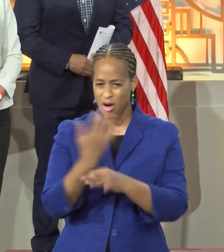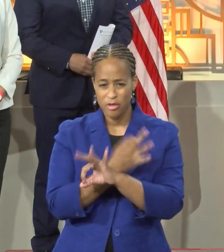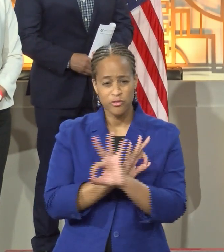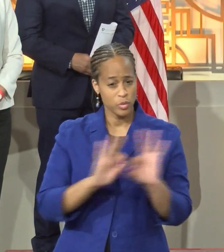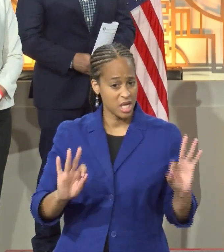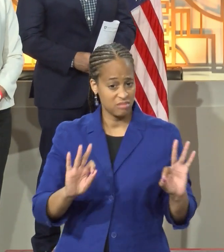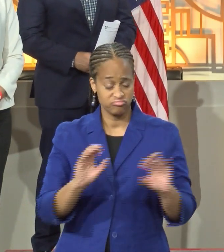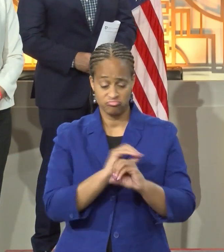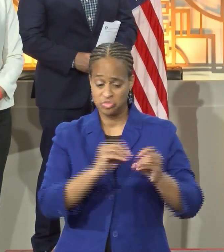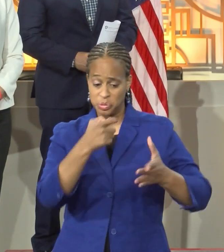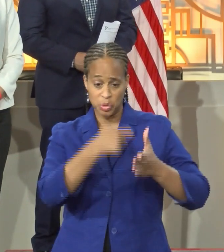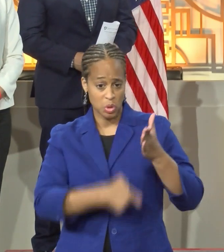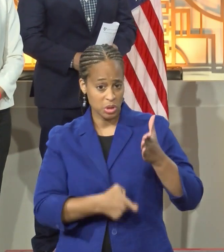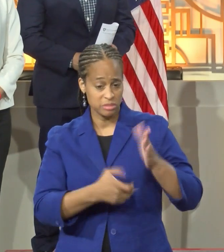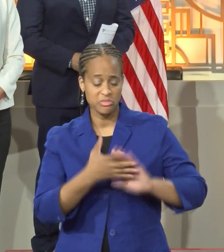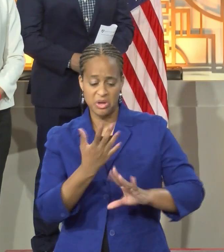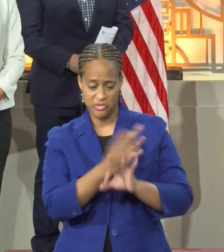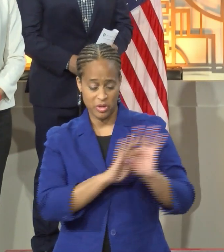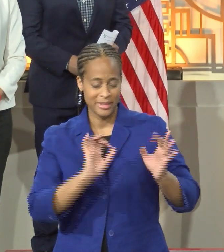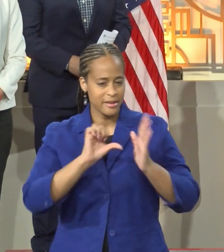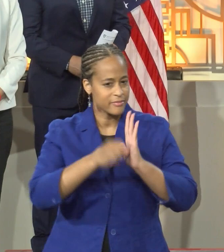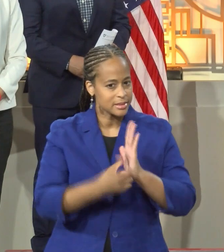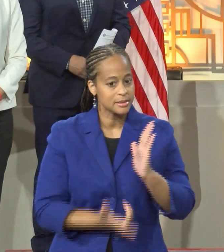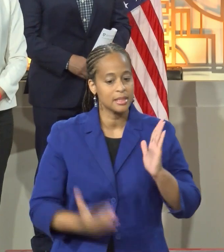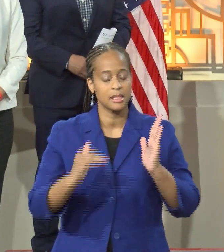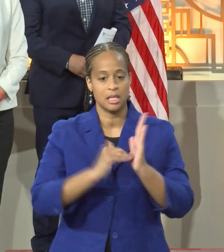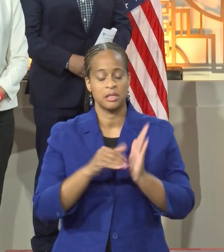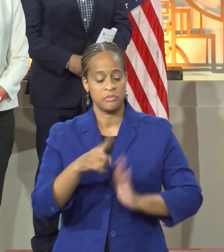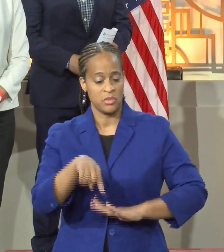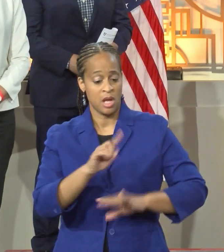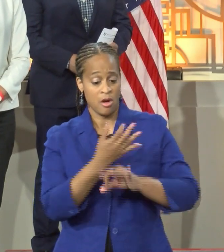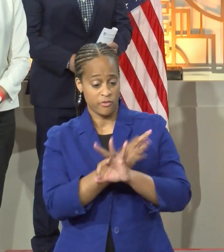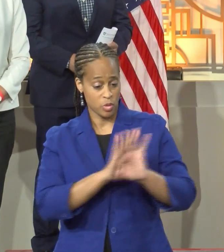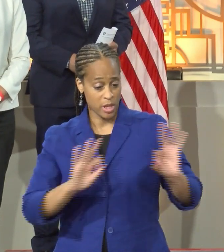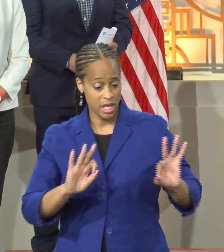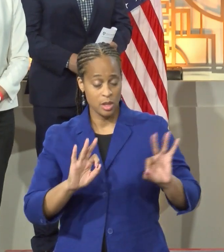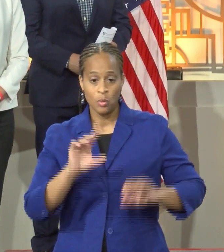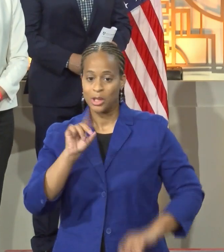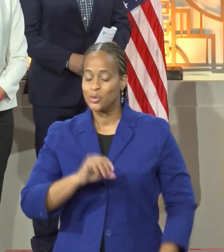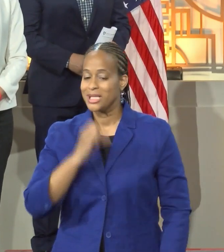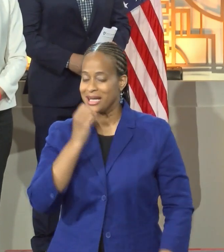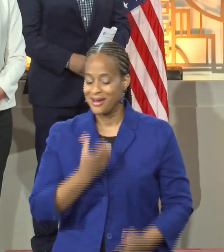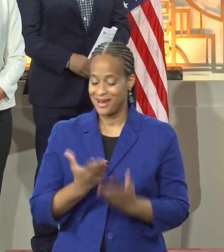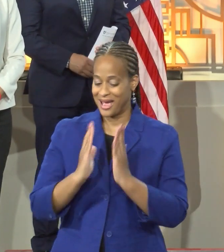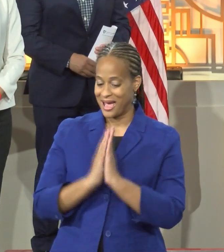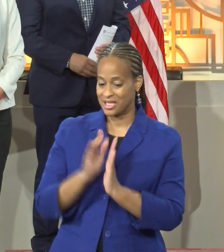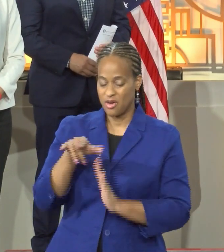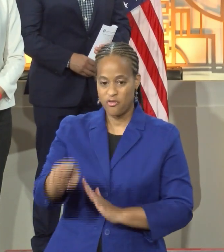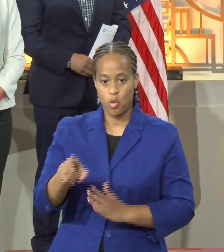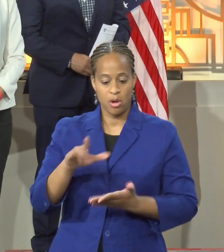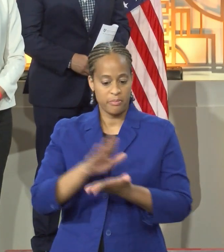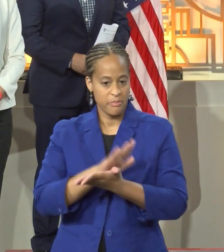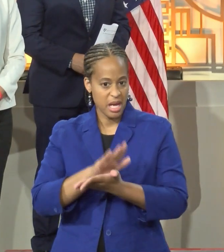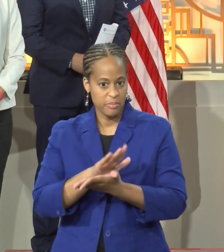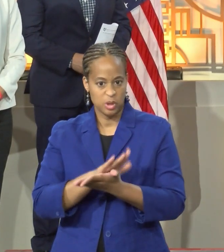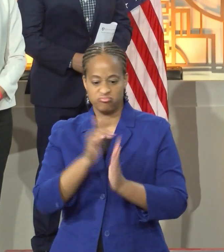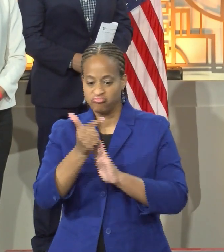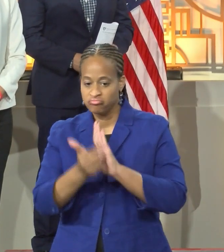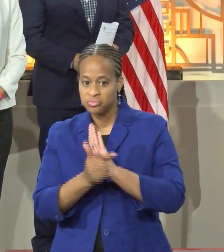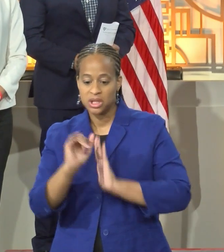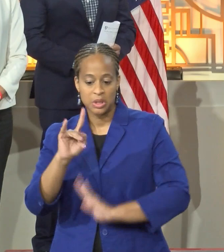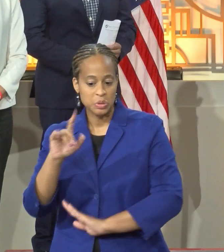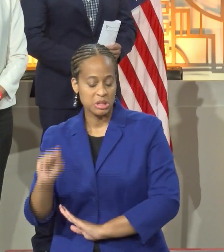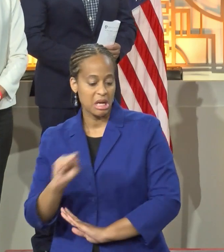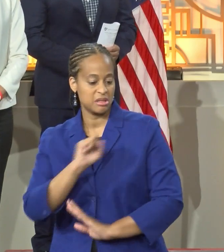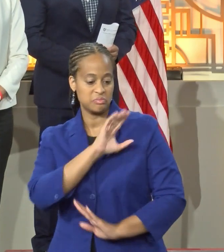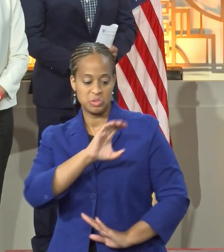free. Let me emphasize, those sites are free, and we do not ask for documentation. It